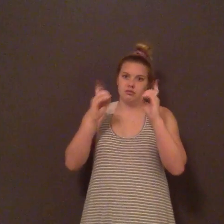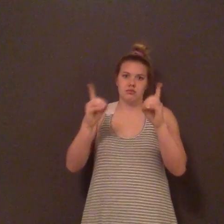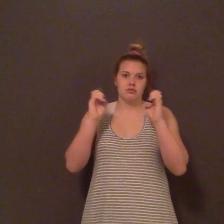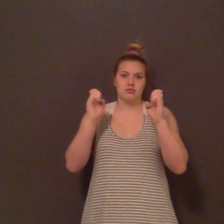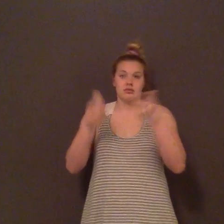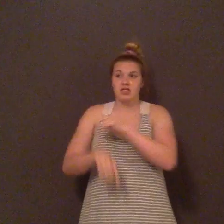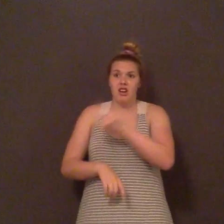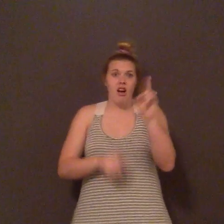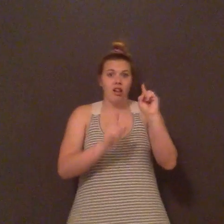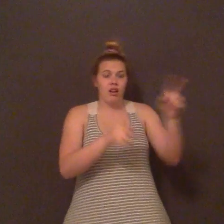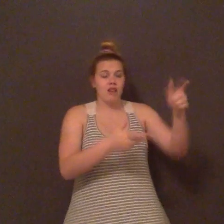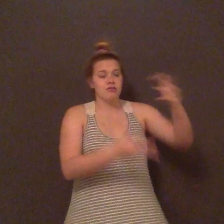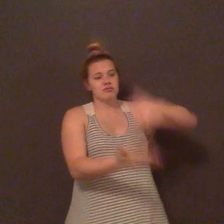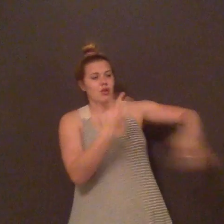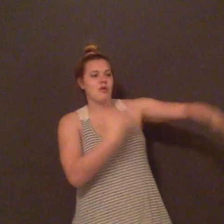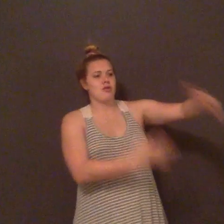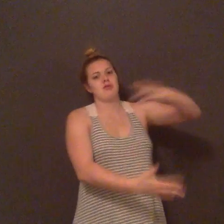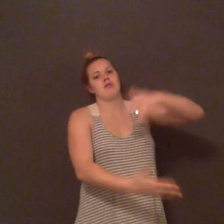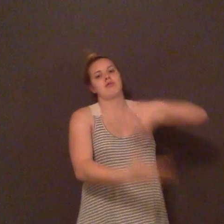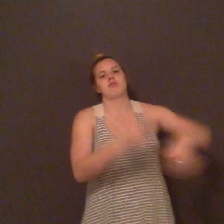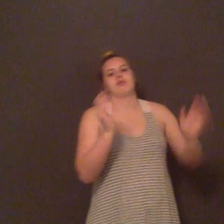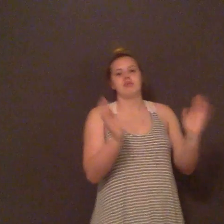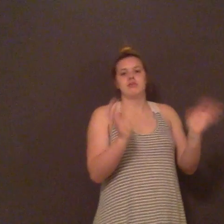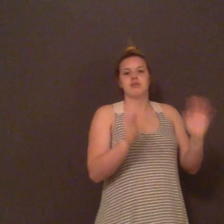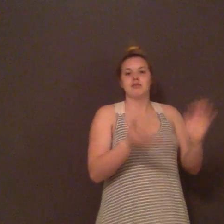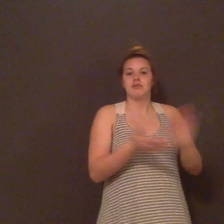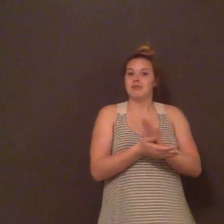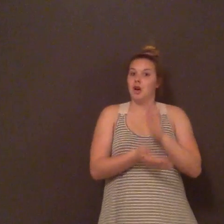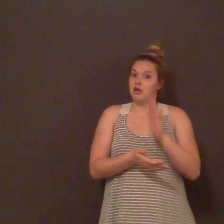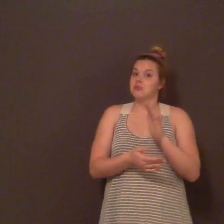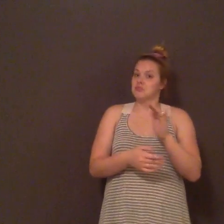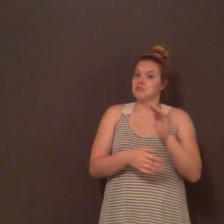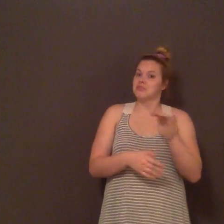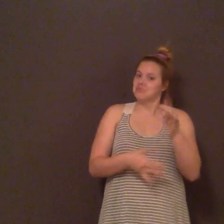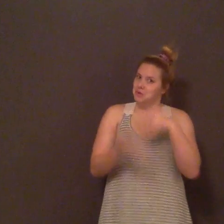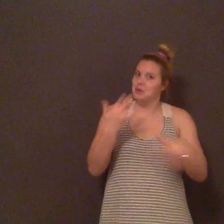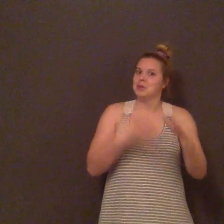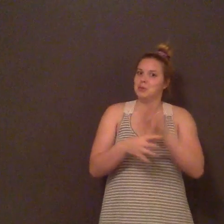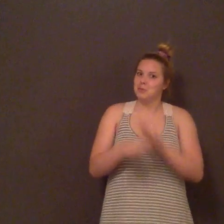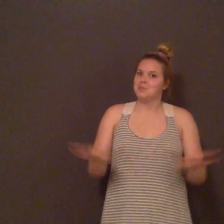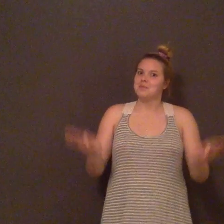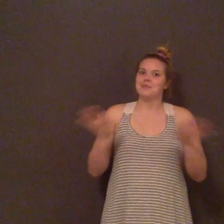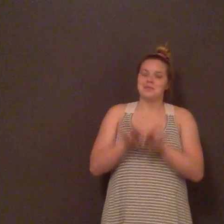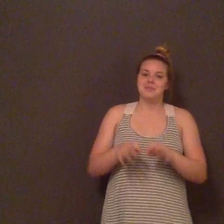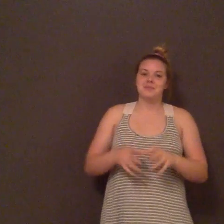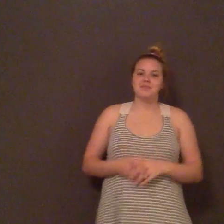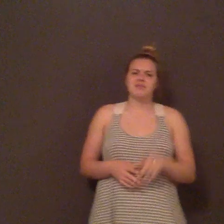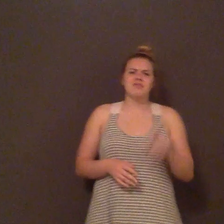they're social, which is what college is all about. The debates are a must.